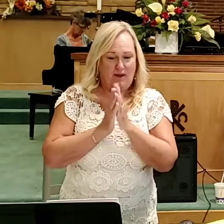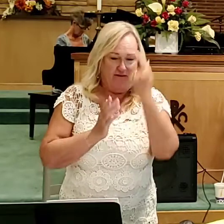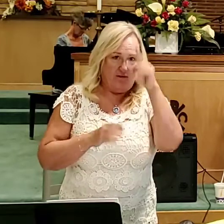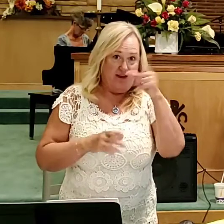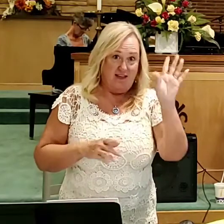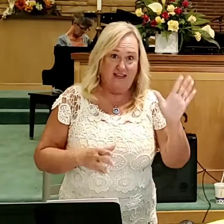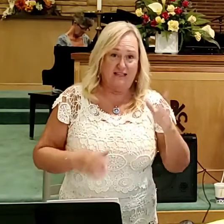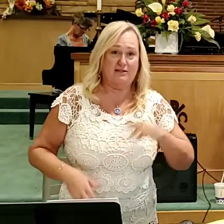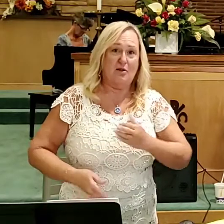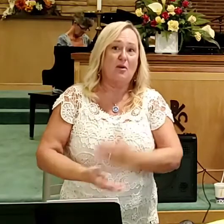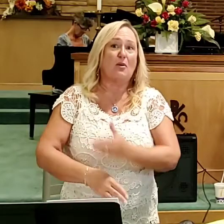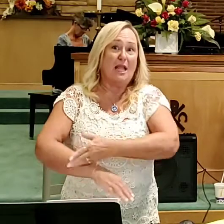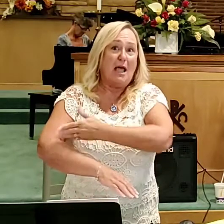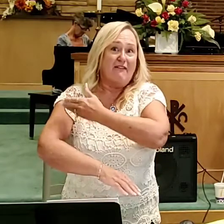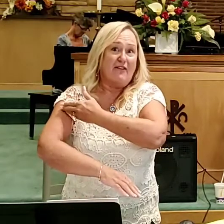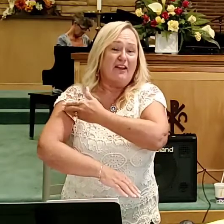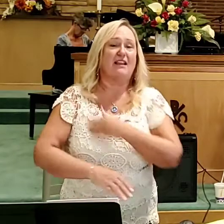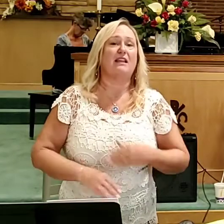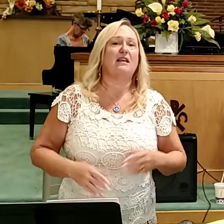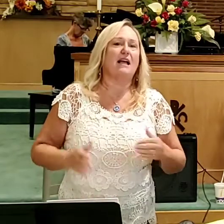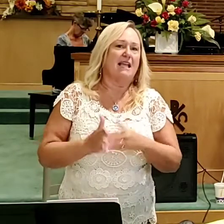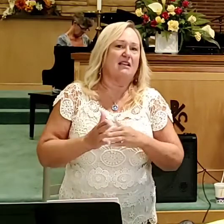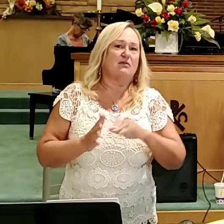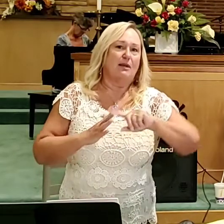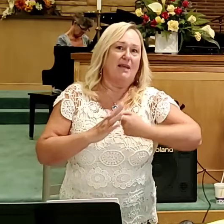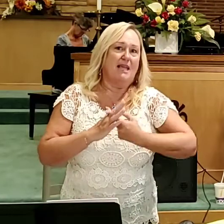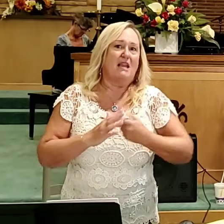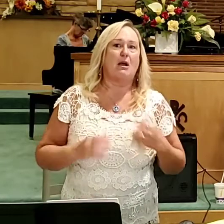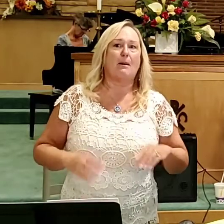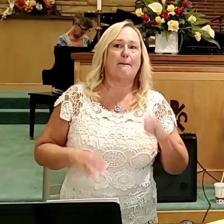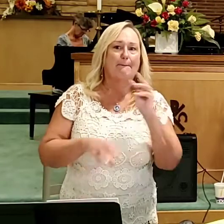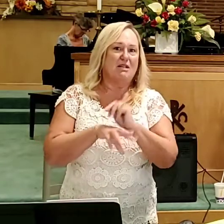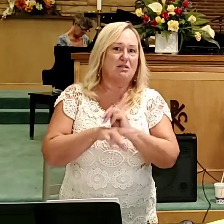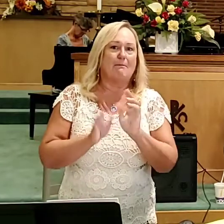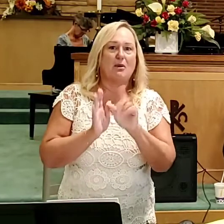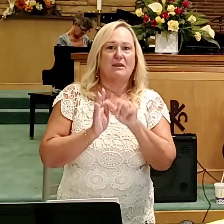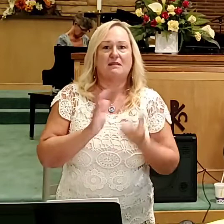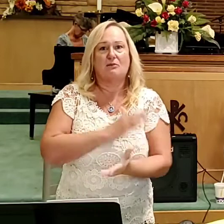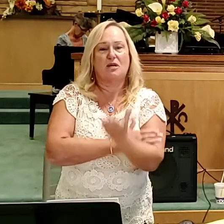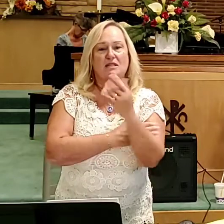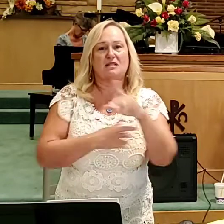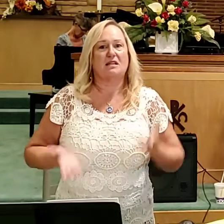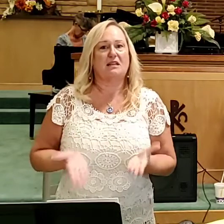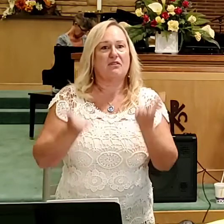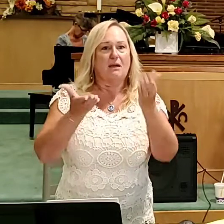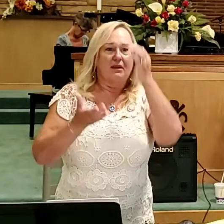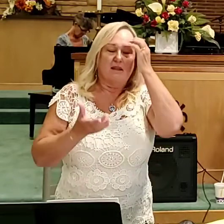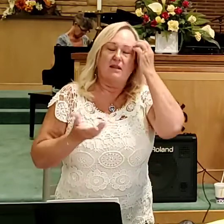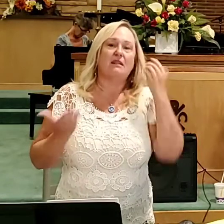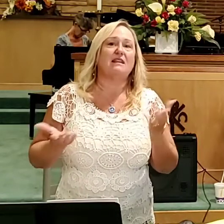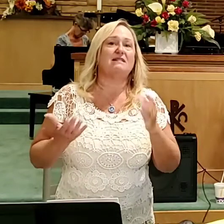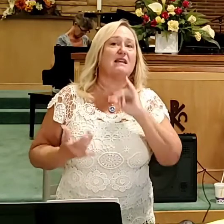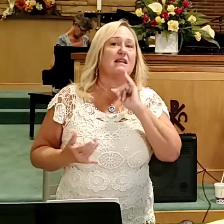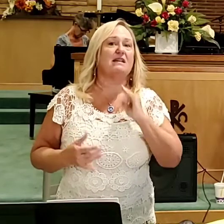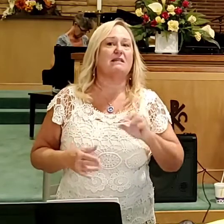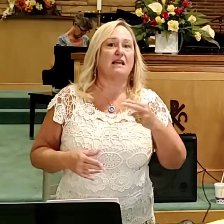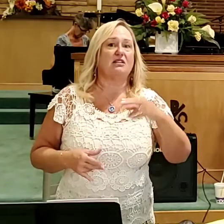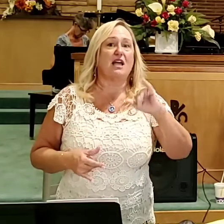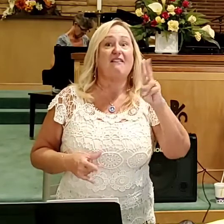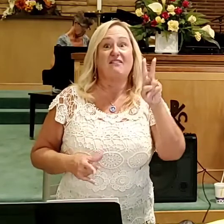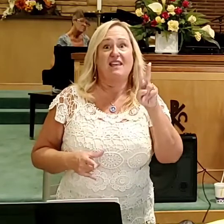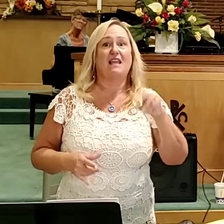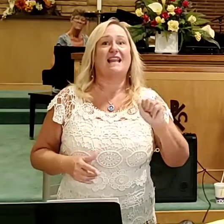his recovery. Again, as we begin, our mission moment this morning is to lift up that this is HIV